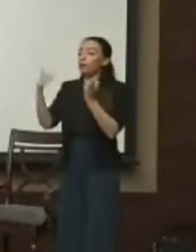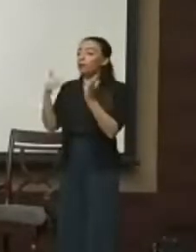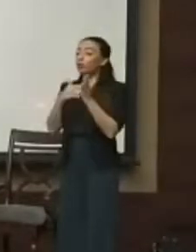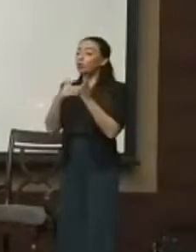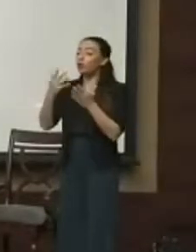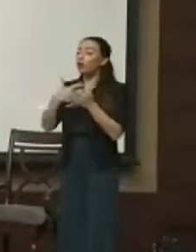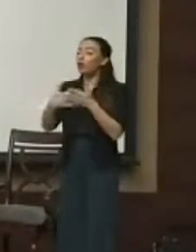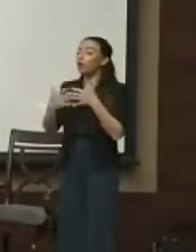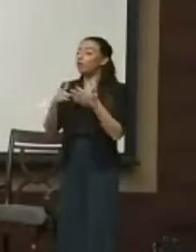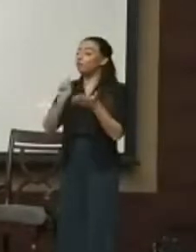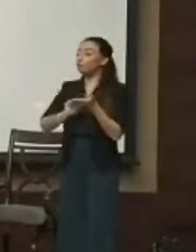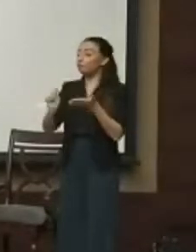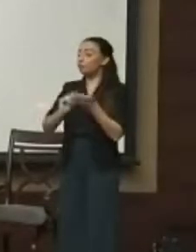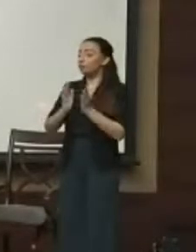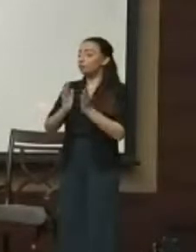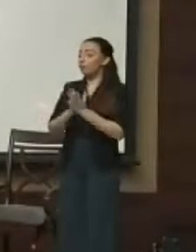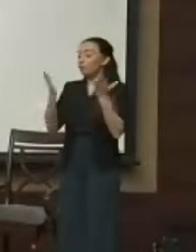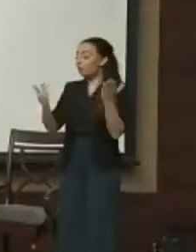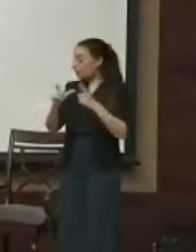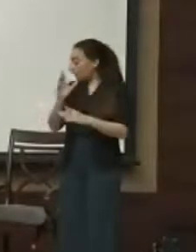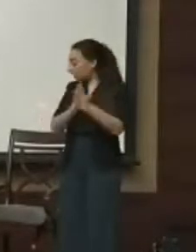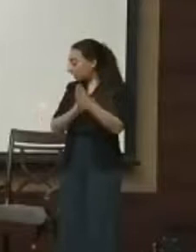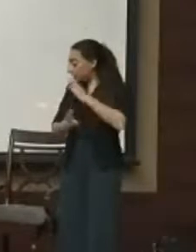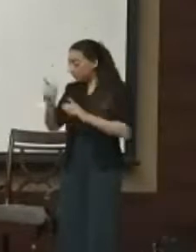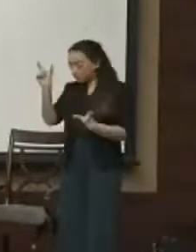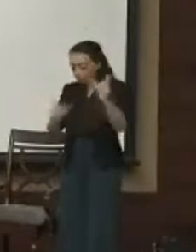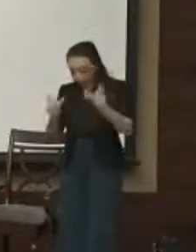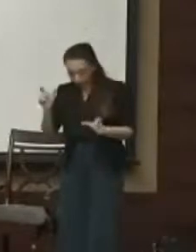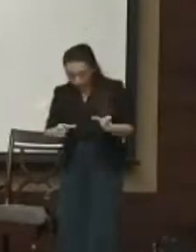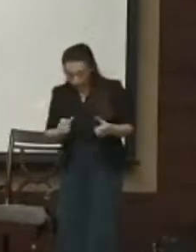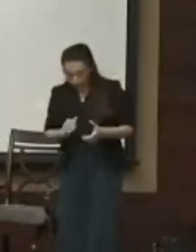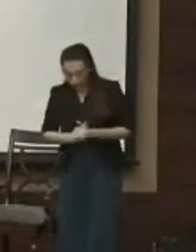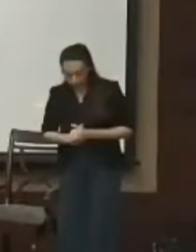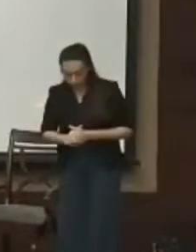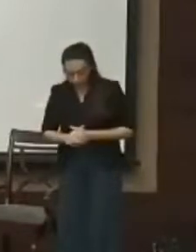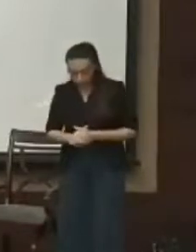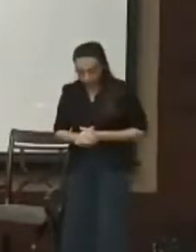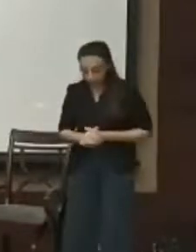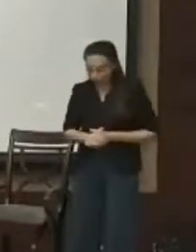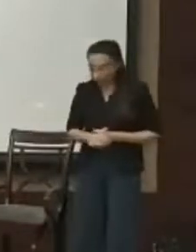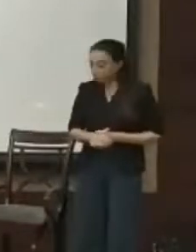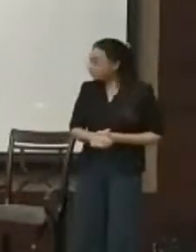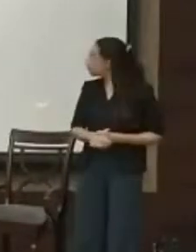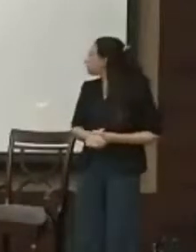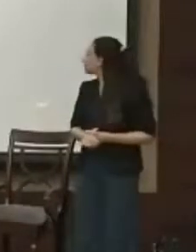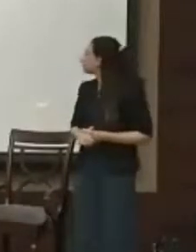on people with disabilities, Gifted. And of course,